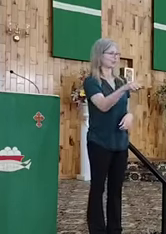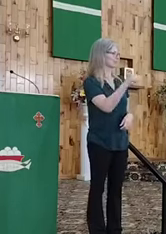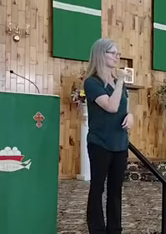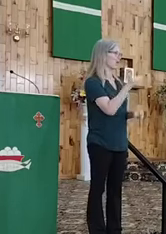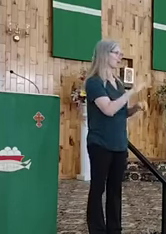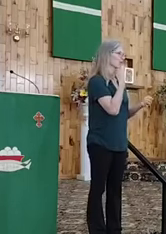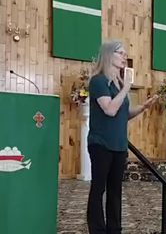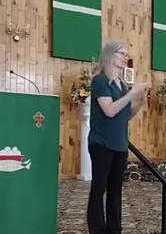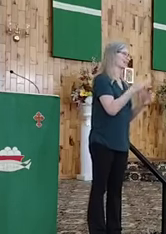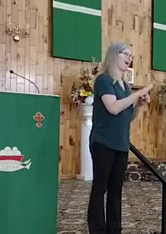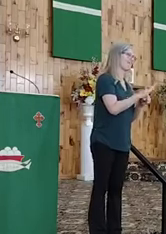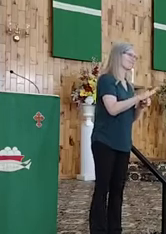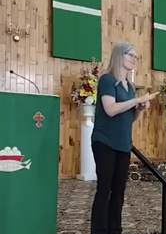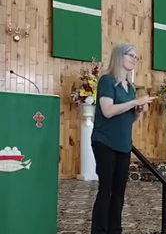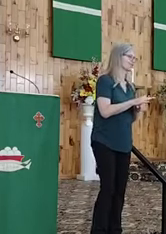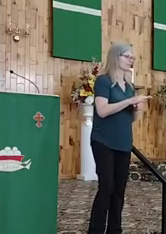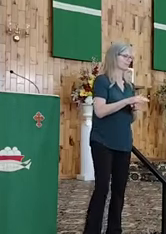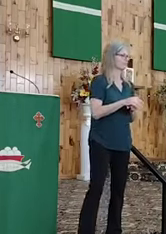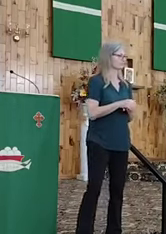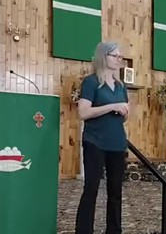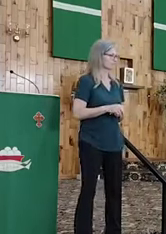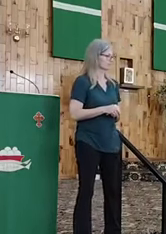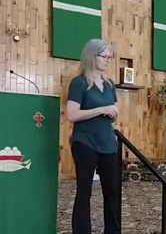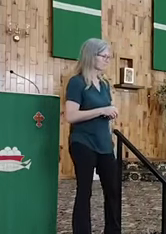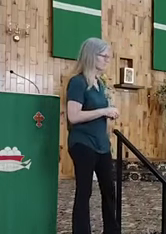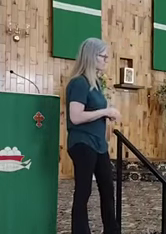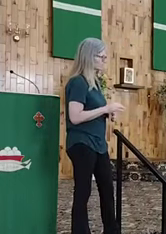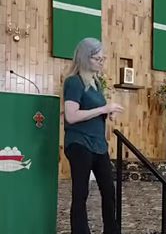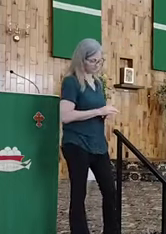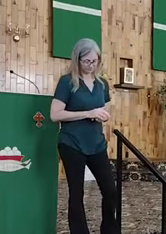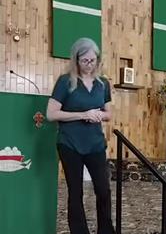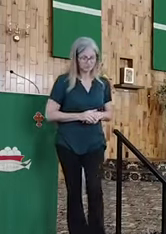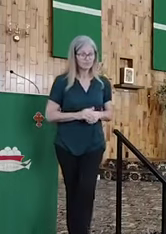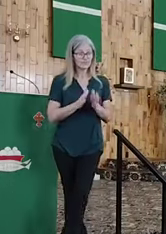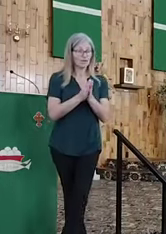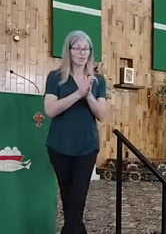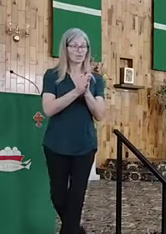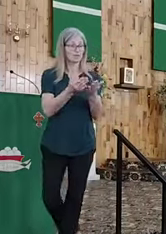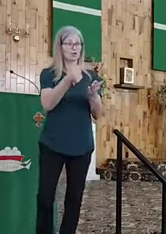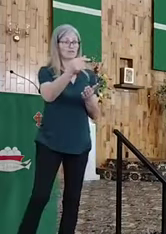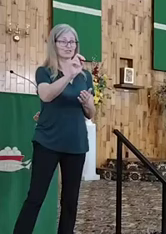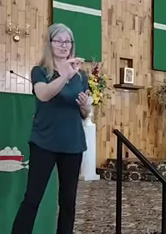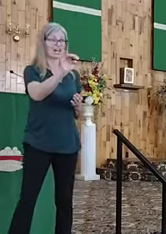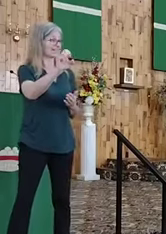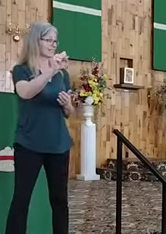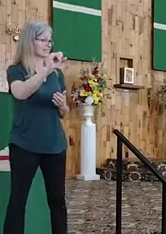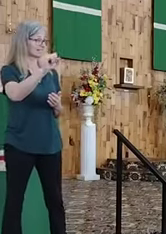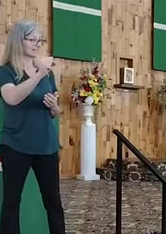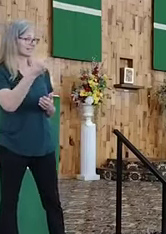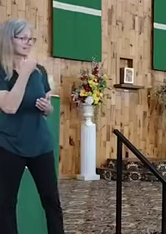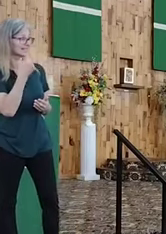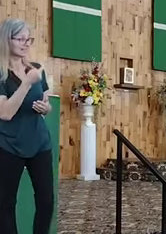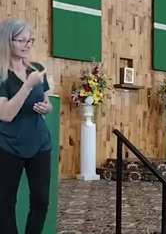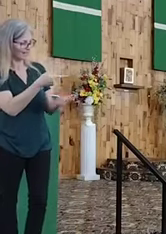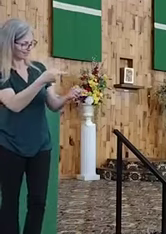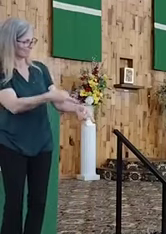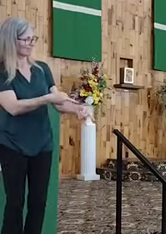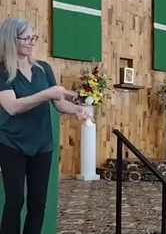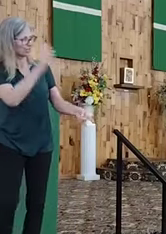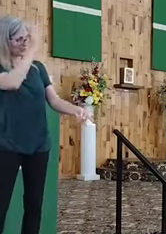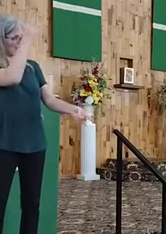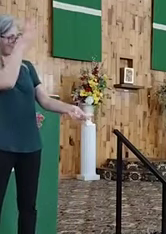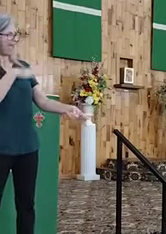only did God say I was good, in the book of Genesis, when he created the heavens and the earth, he said it was good. When he created man, he said it was good. Because